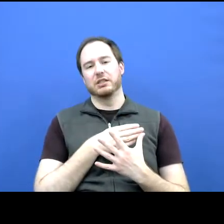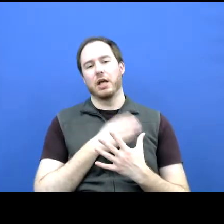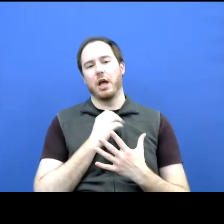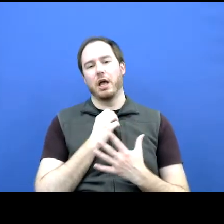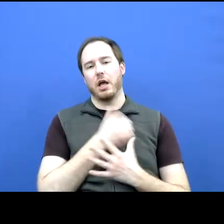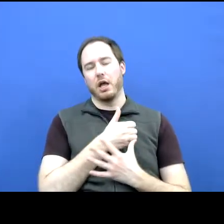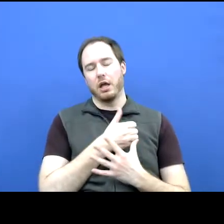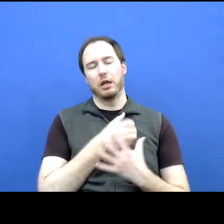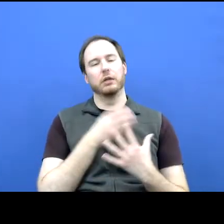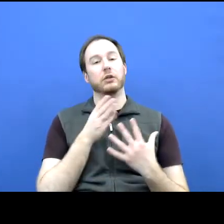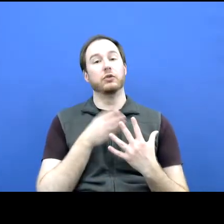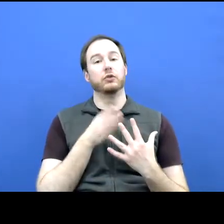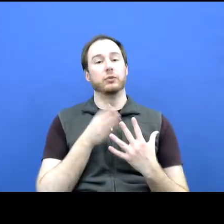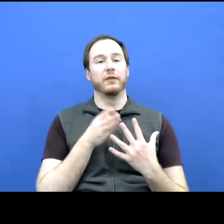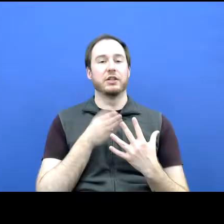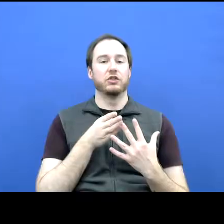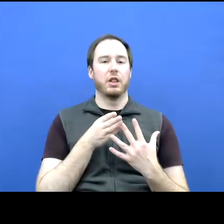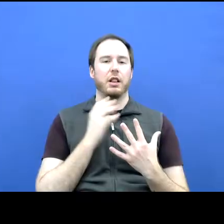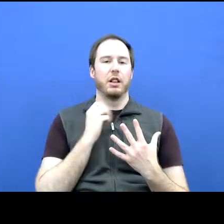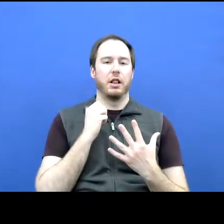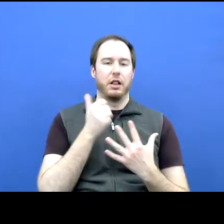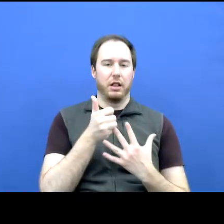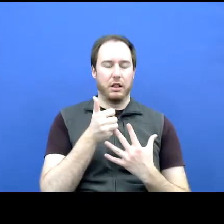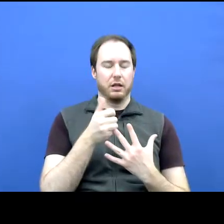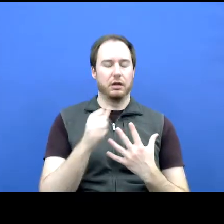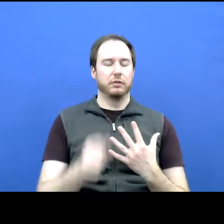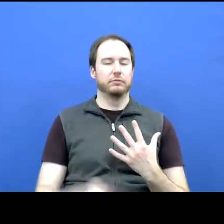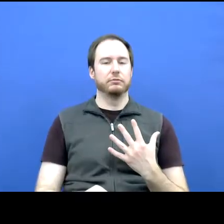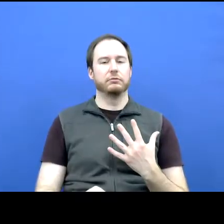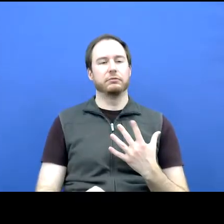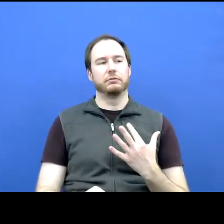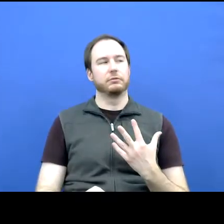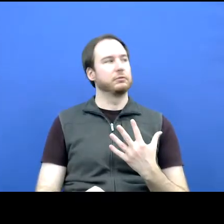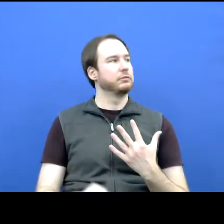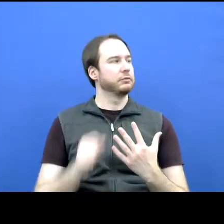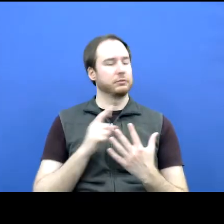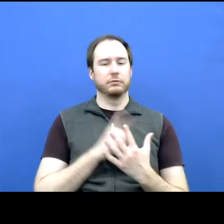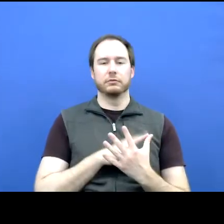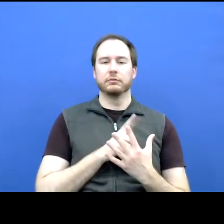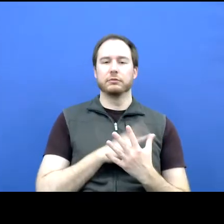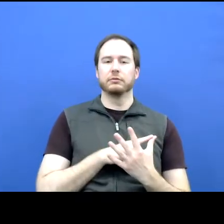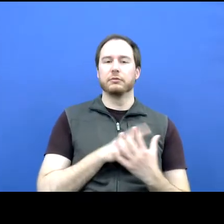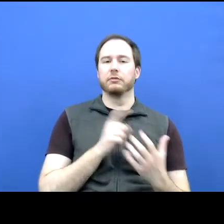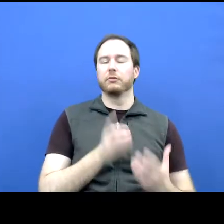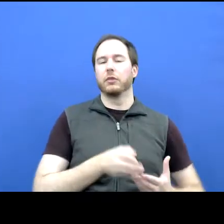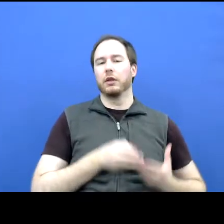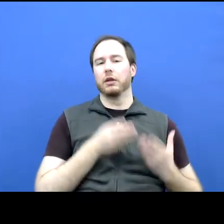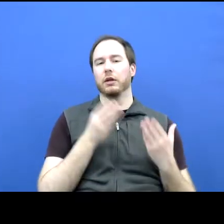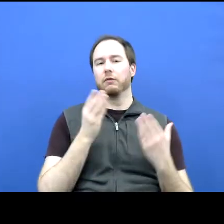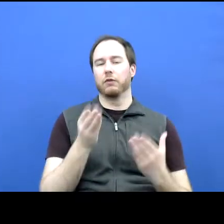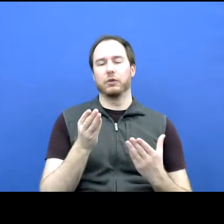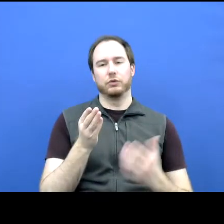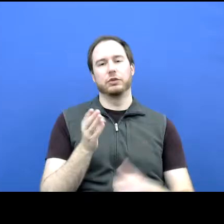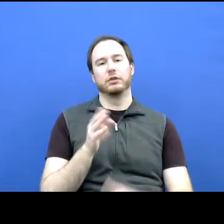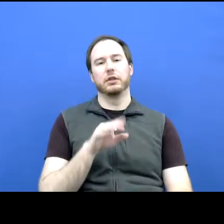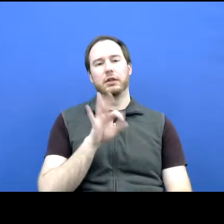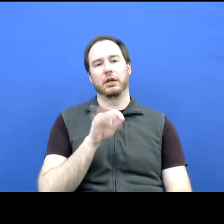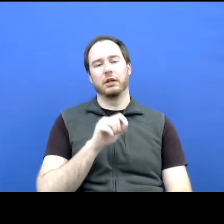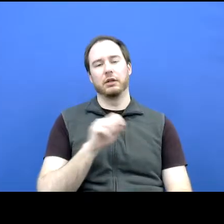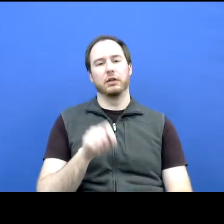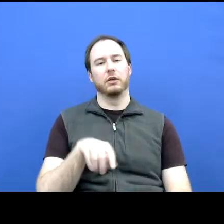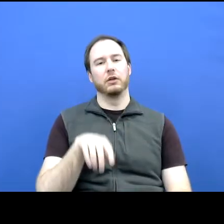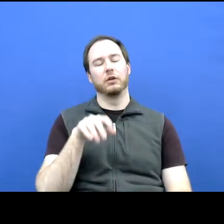Owens, Aye. Supervisor Schultz. Aye. Hey, Mr. Supervisor and fellow board members, I have resolution